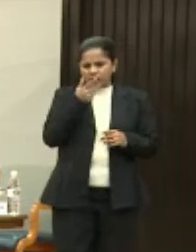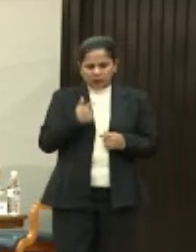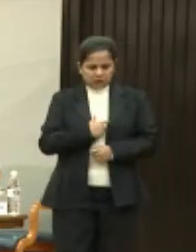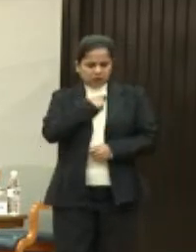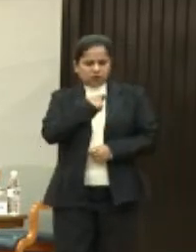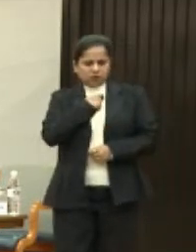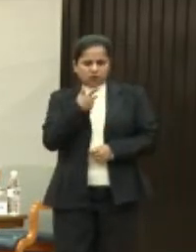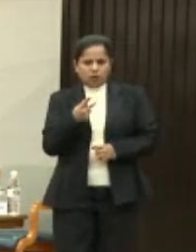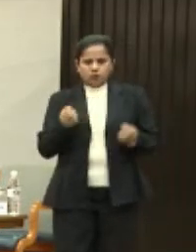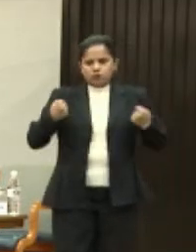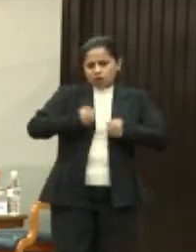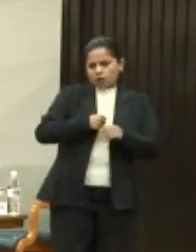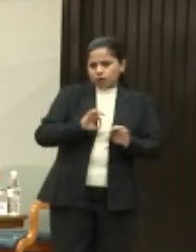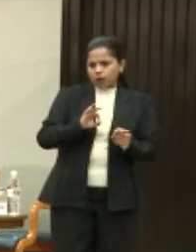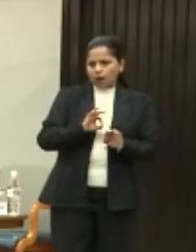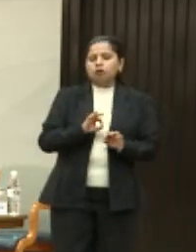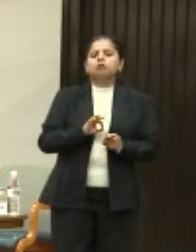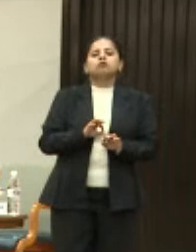jacket.